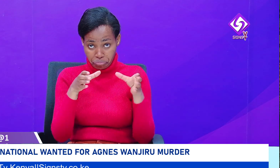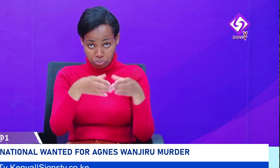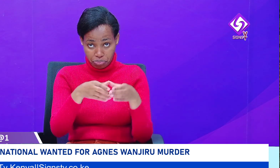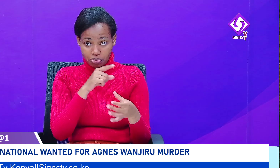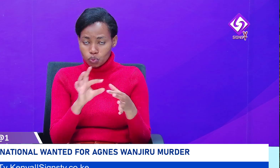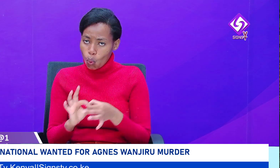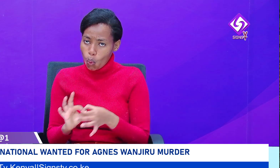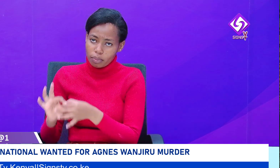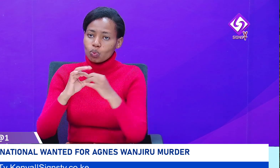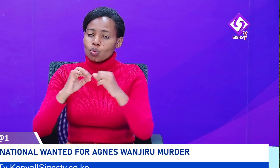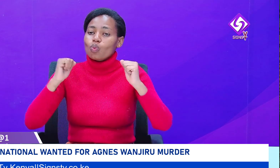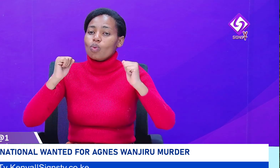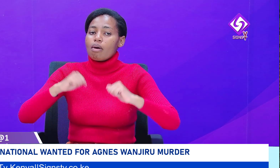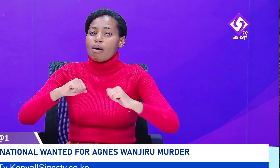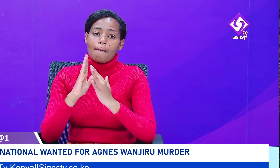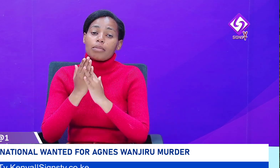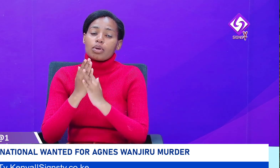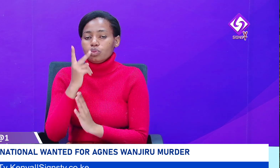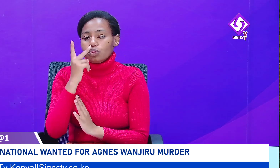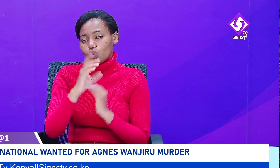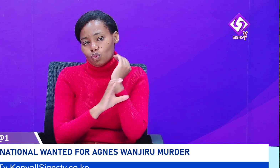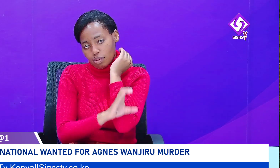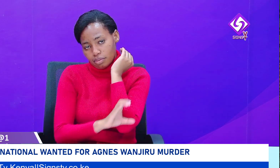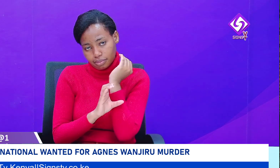cooperation agreement between the two countries.